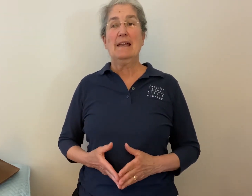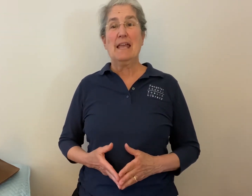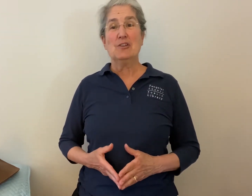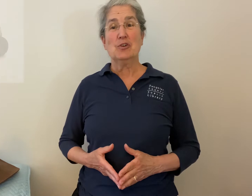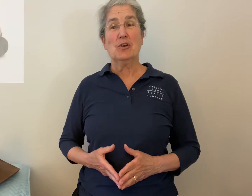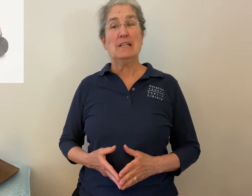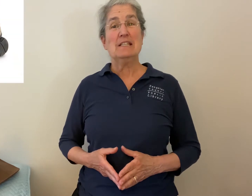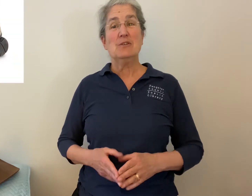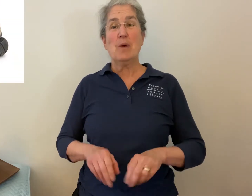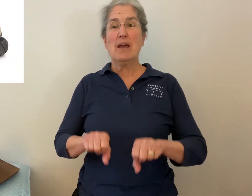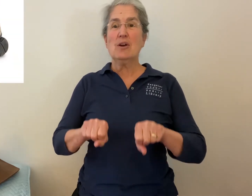And you're going to need to wear